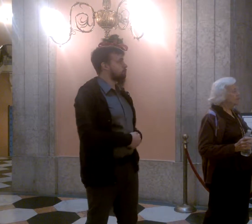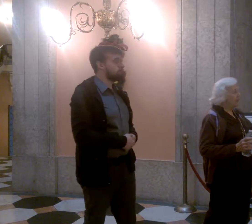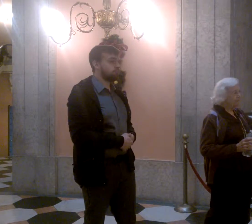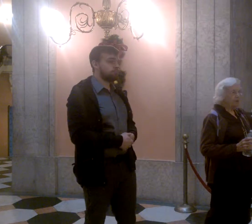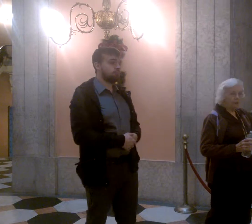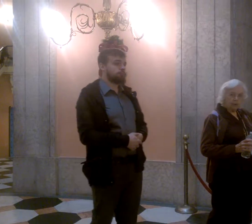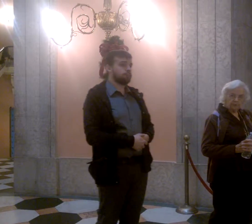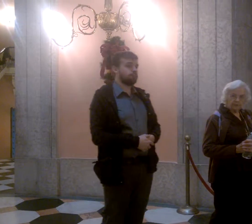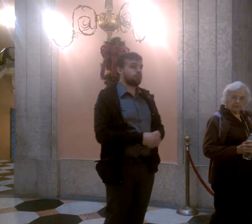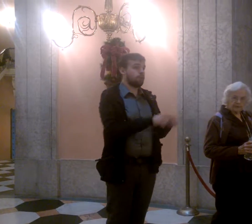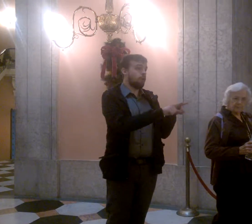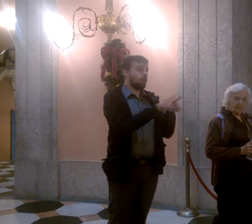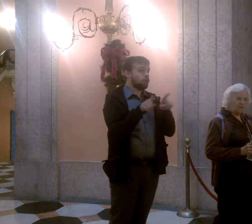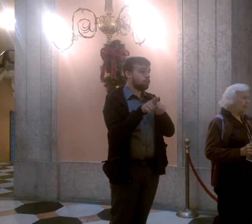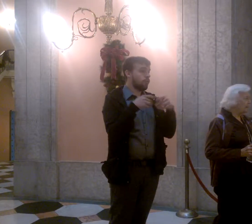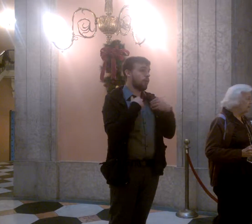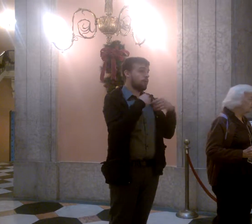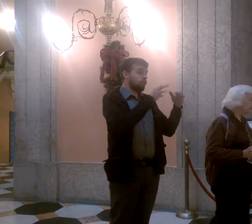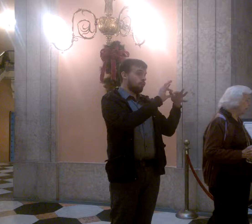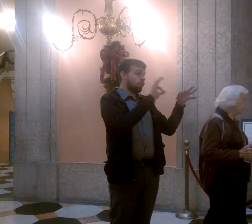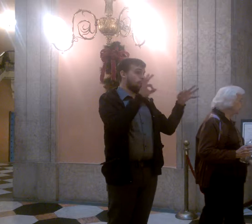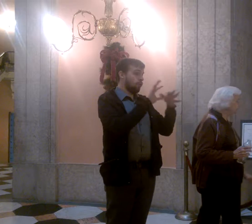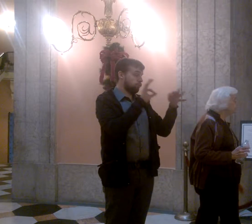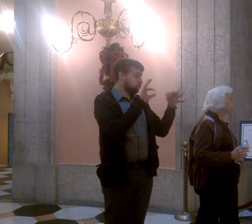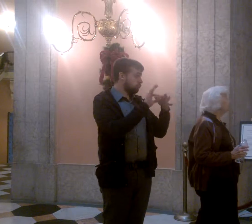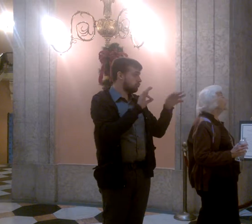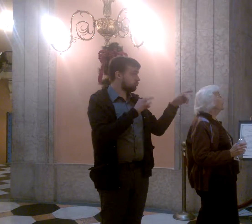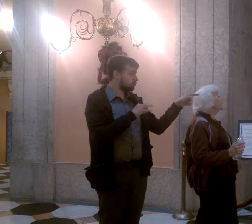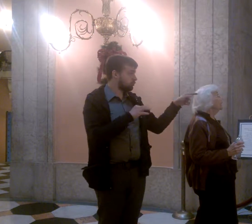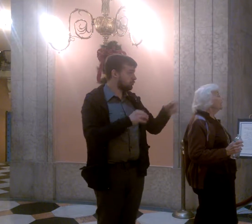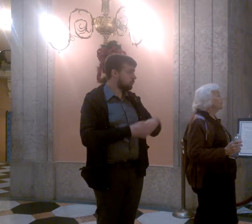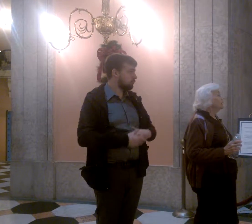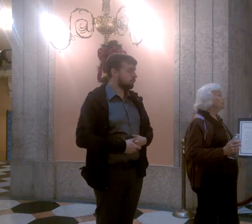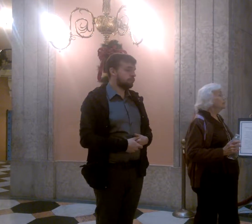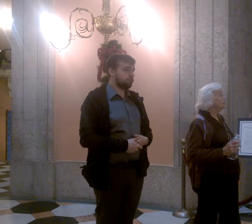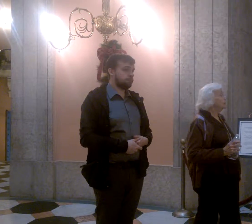We also have a quote from a speech by Mr. Lincoln.